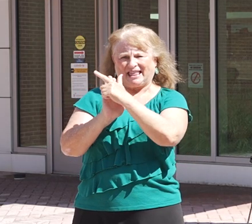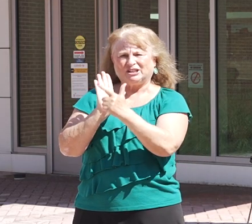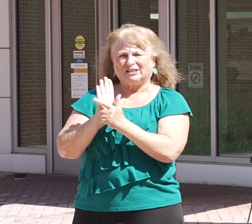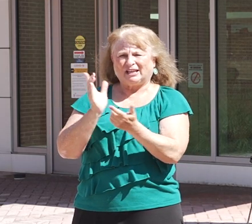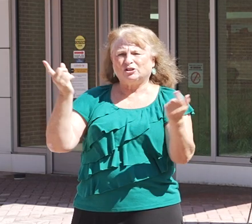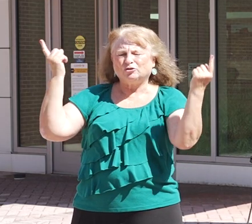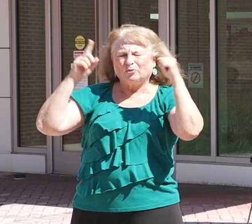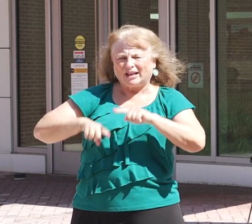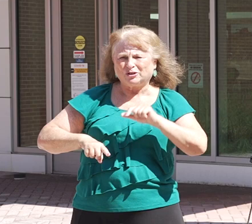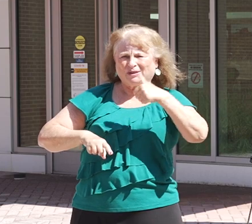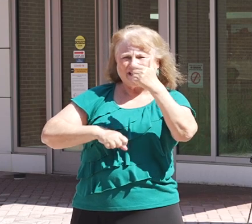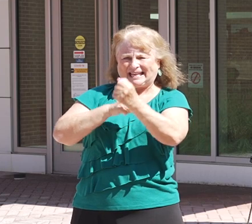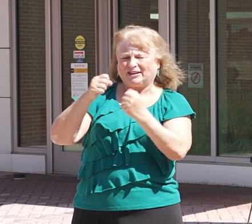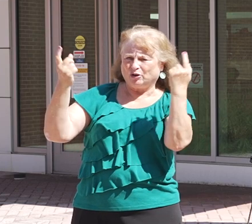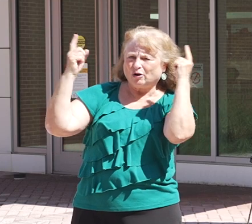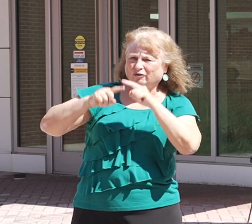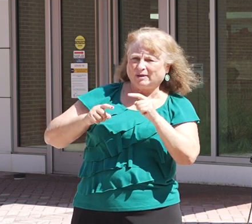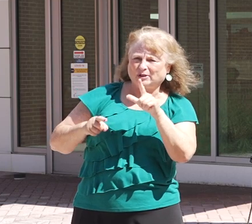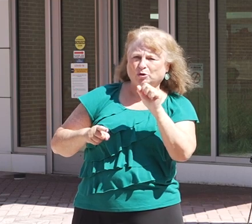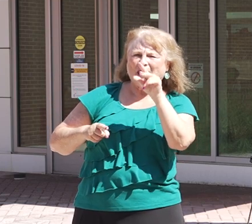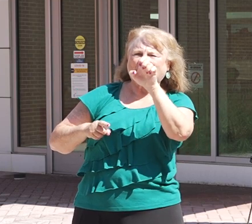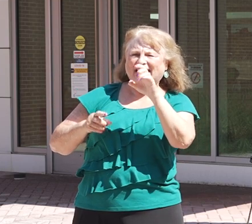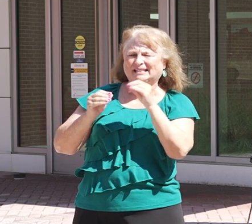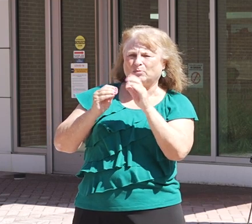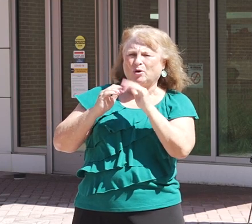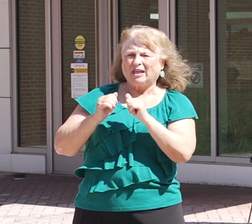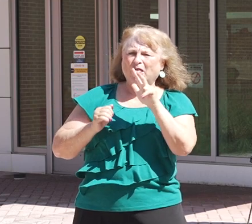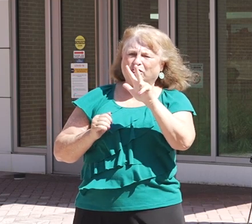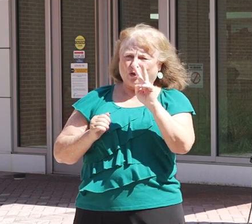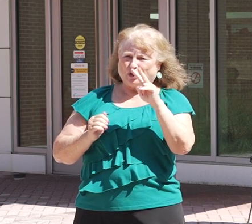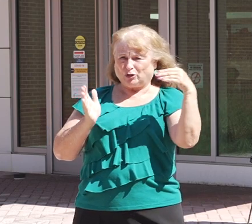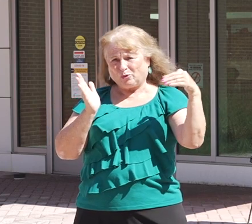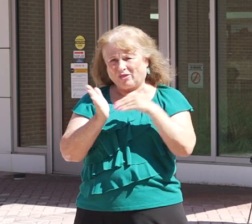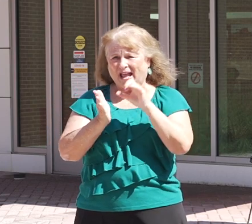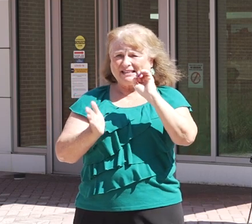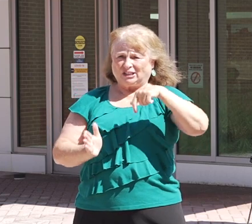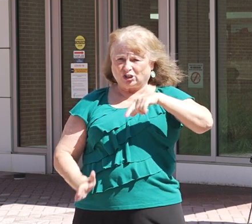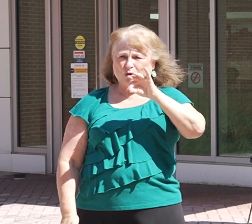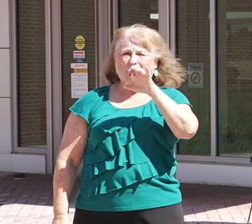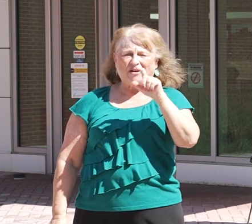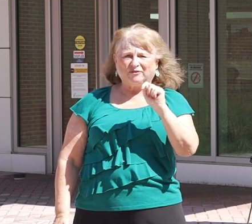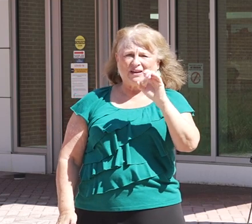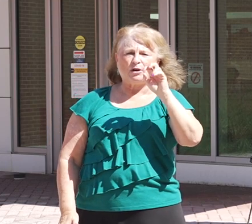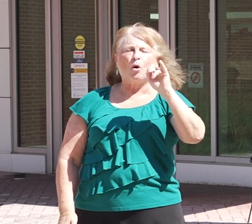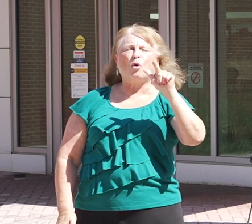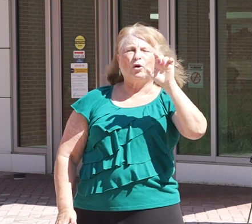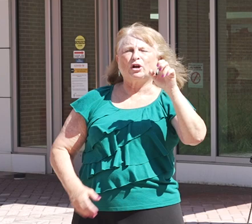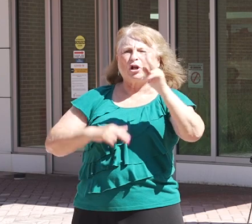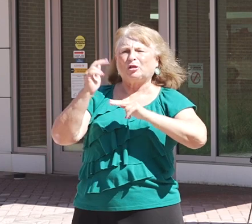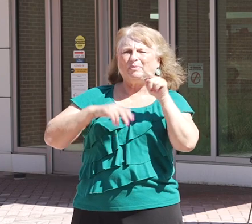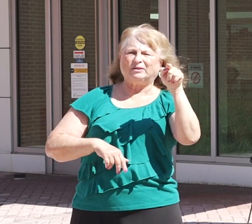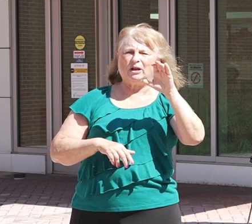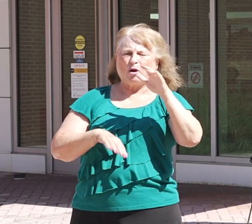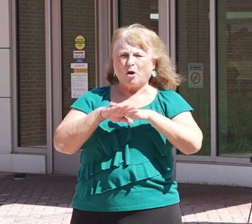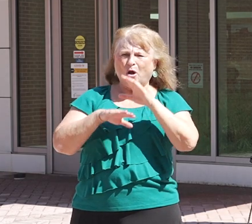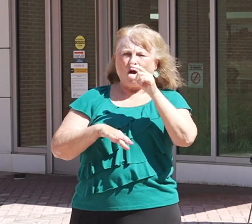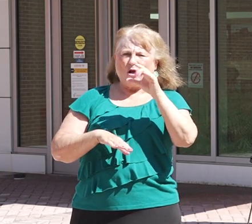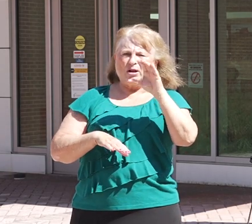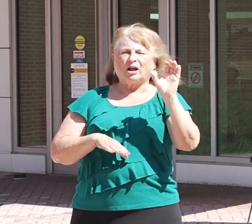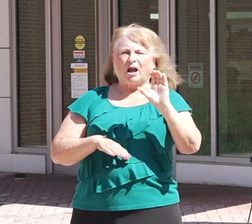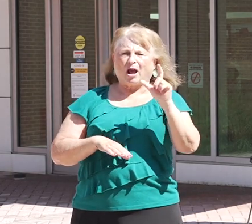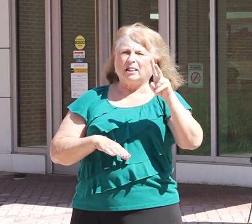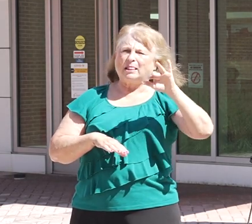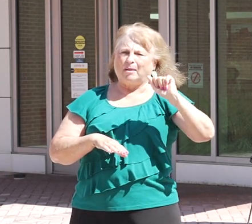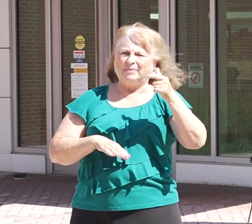10-year agreement to lease more than 32,000 square feet at the Oracle Building on Columbia Gateway Drive